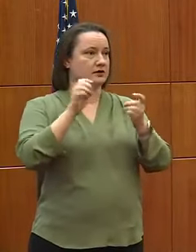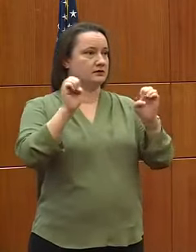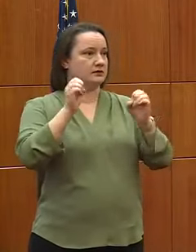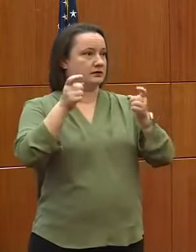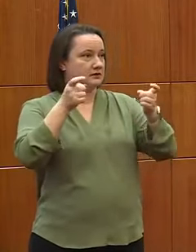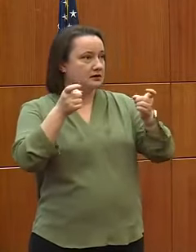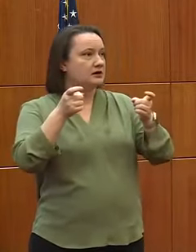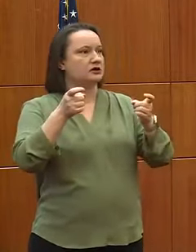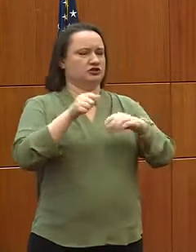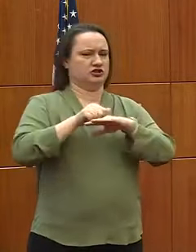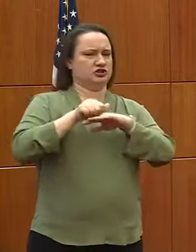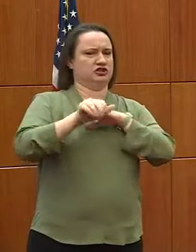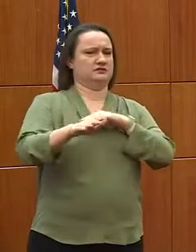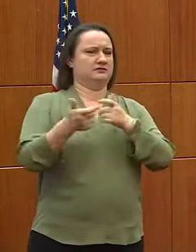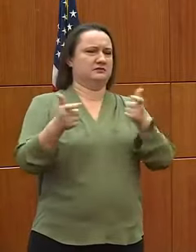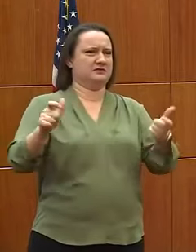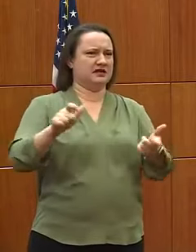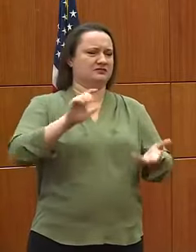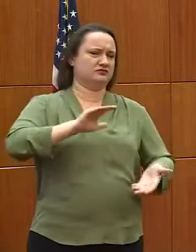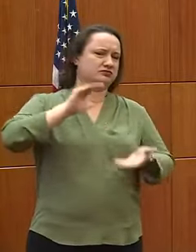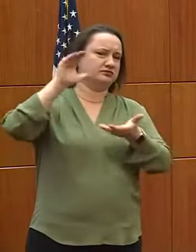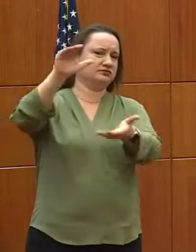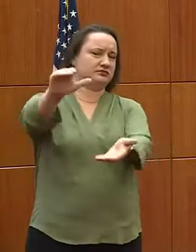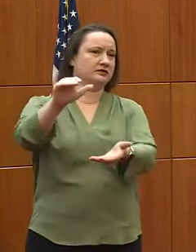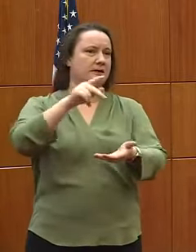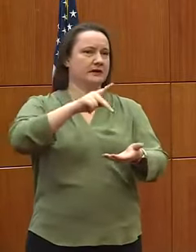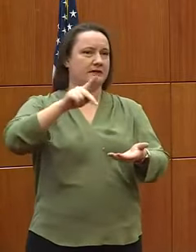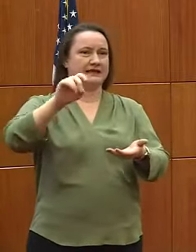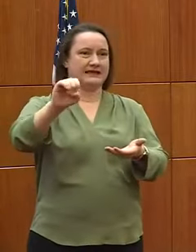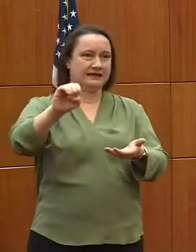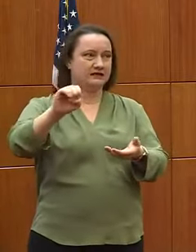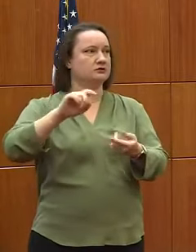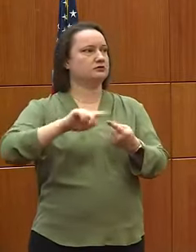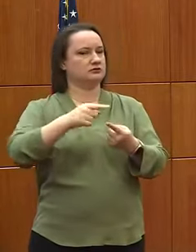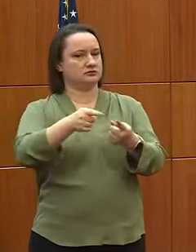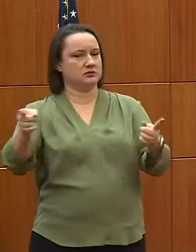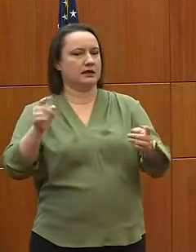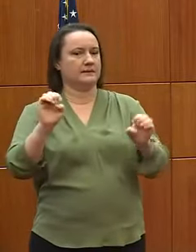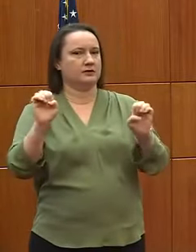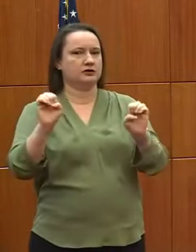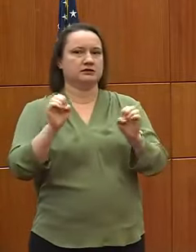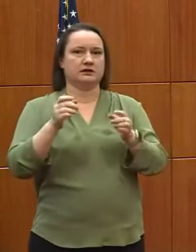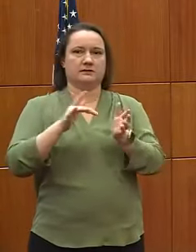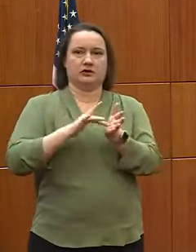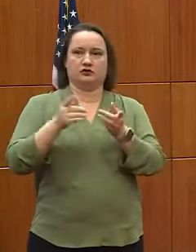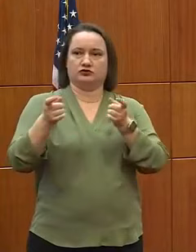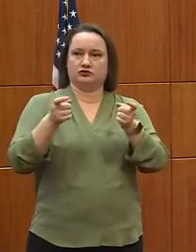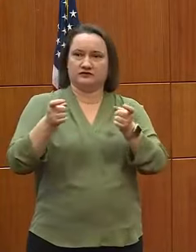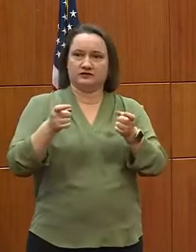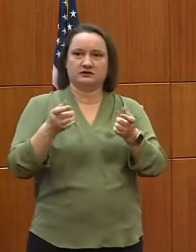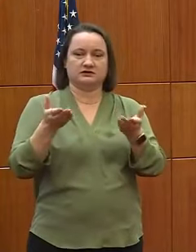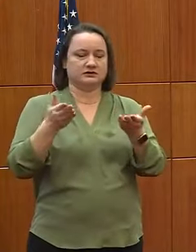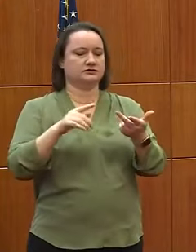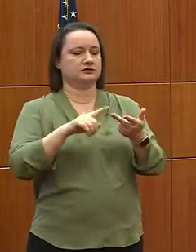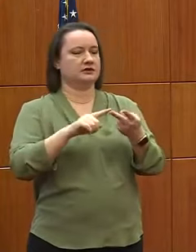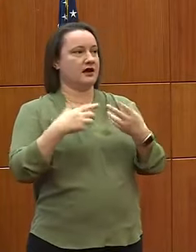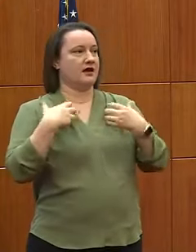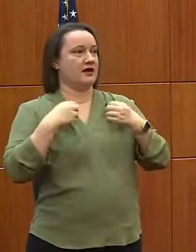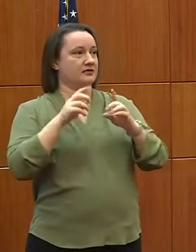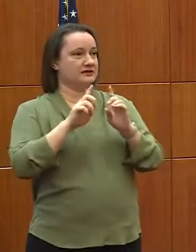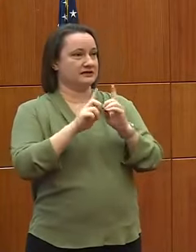major supply of PPE to emergency medical services, health districts, and hospitals.